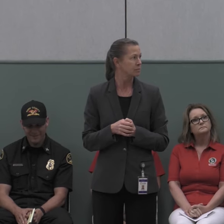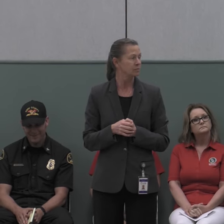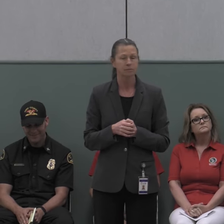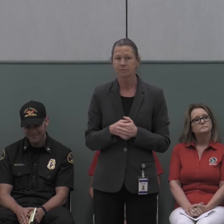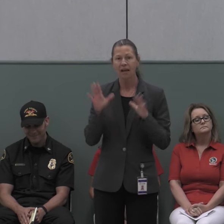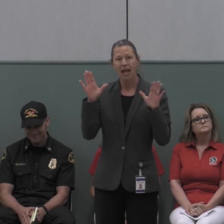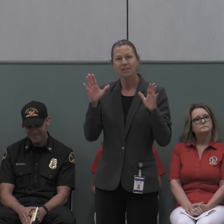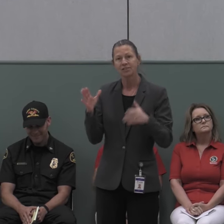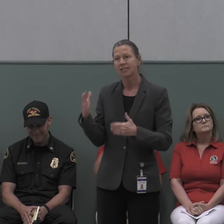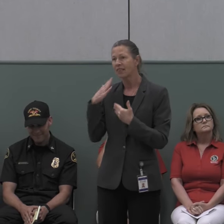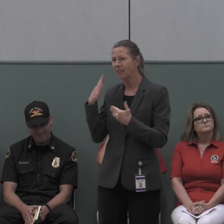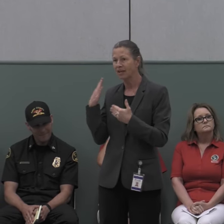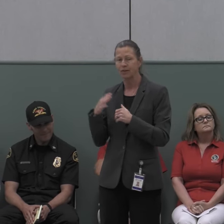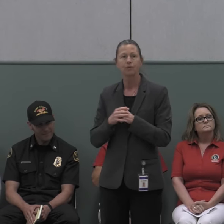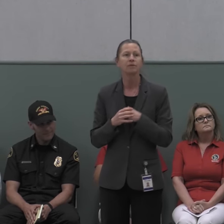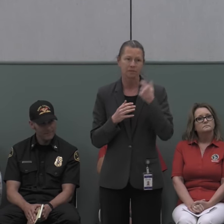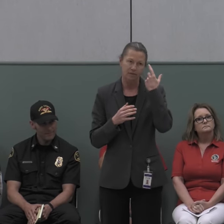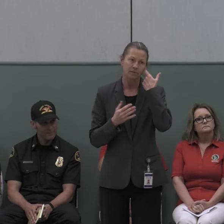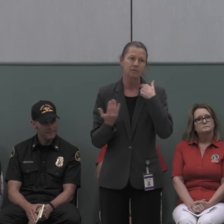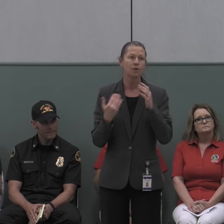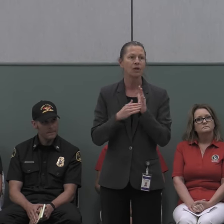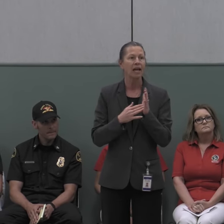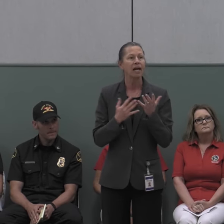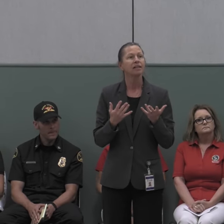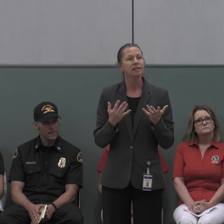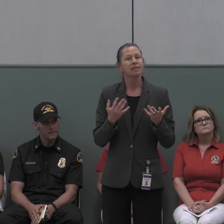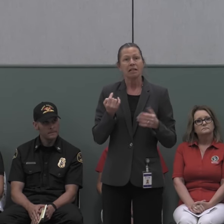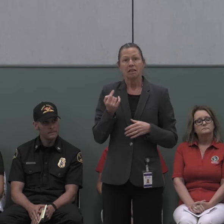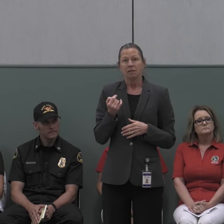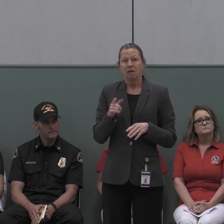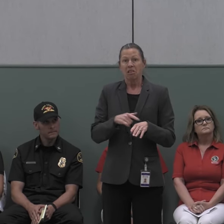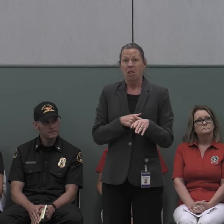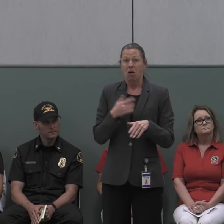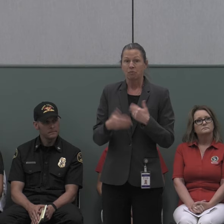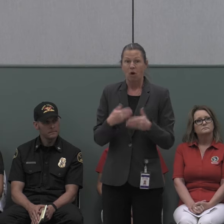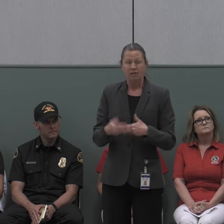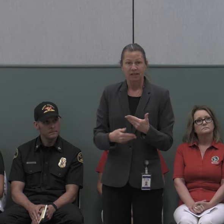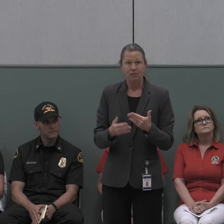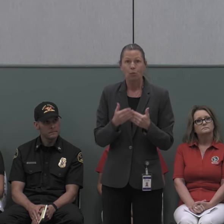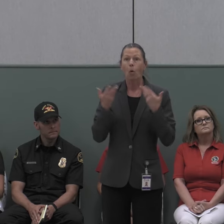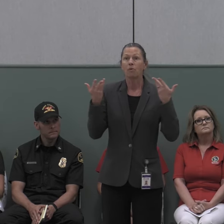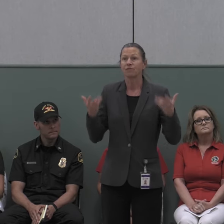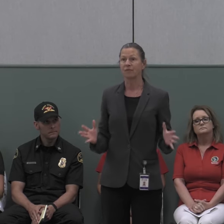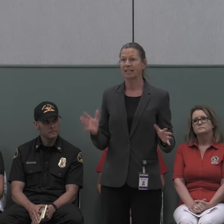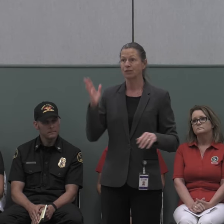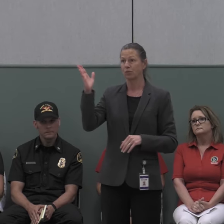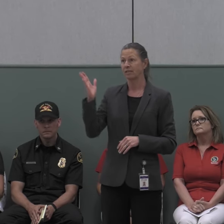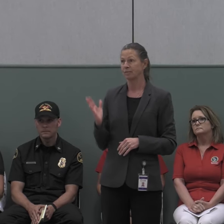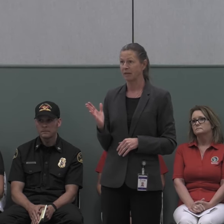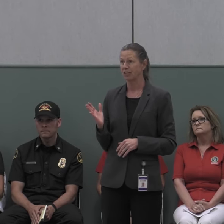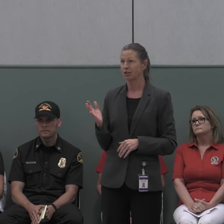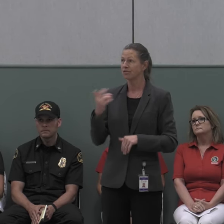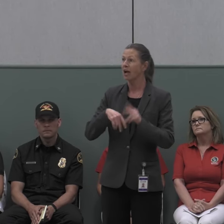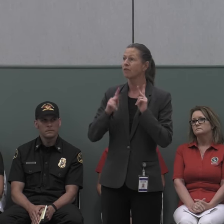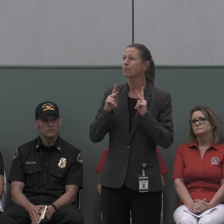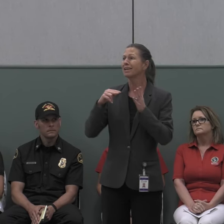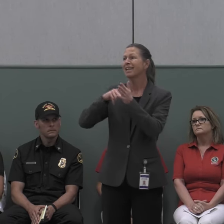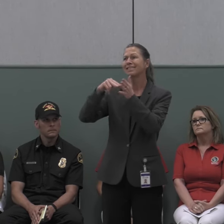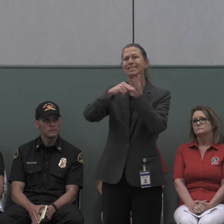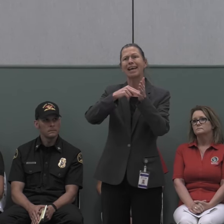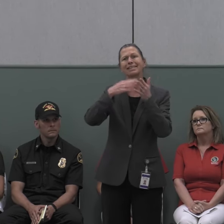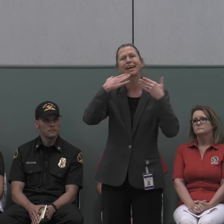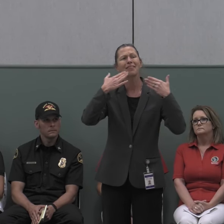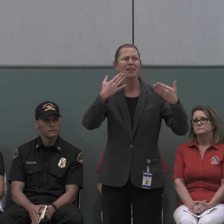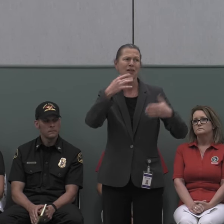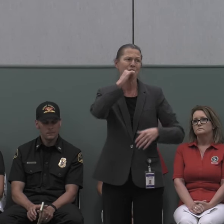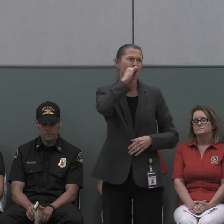Excellent. Thank you. So again, this is a little bit long process. We're almost done on this portion with speakers. Everybody that is standing, I thank you for your patience on